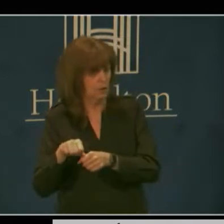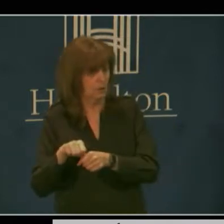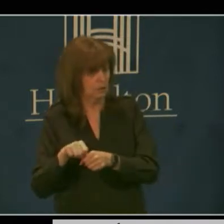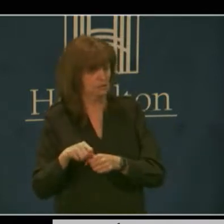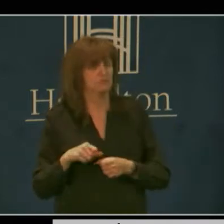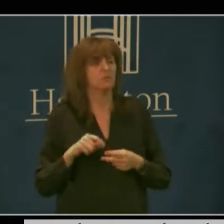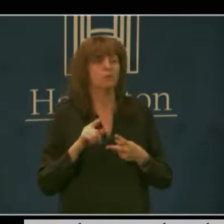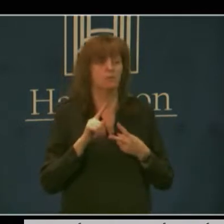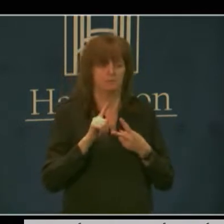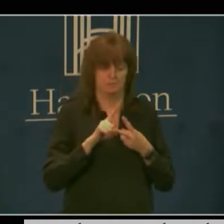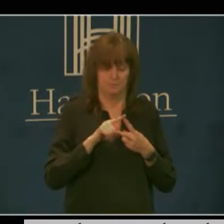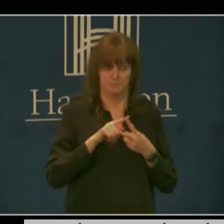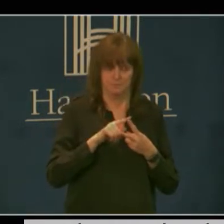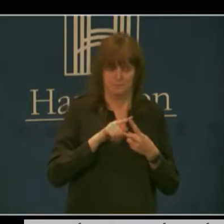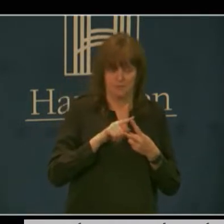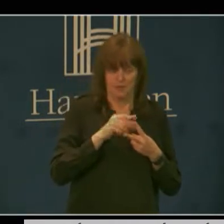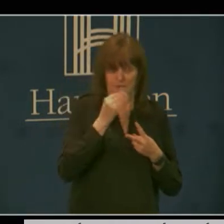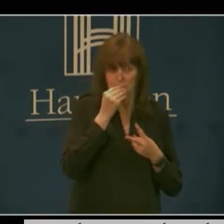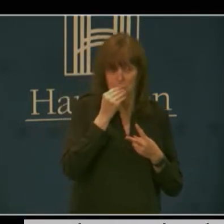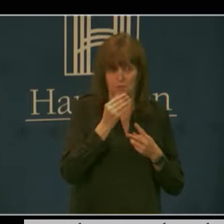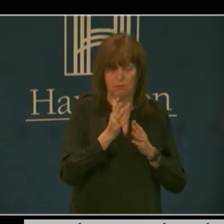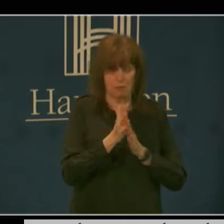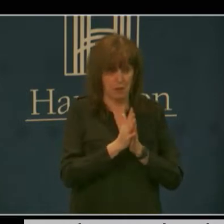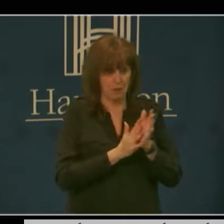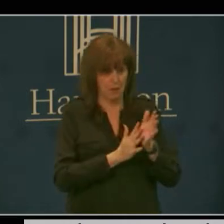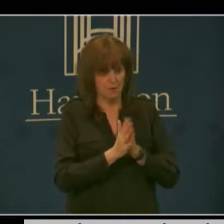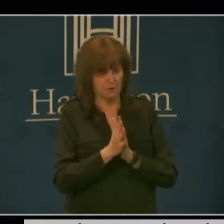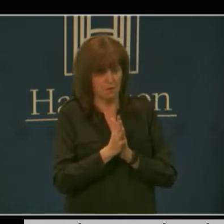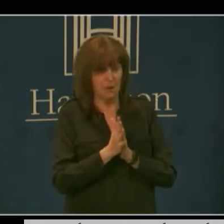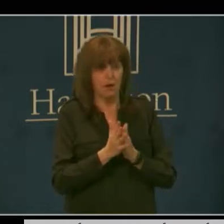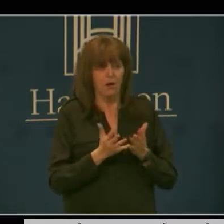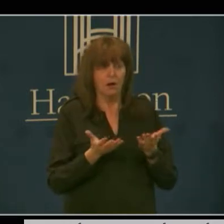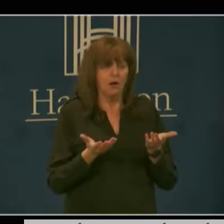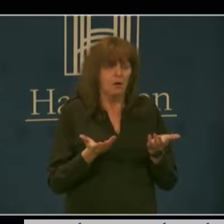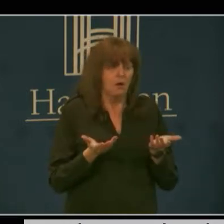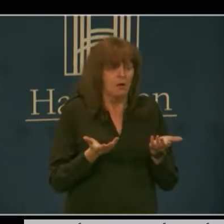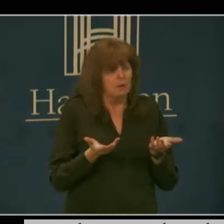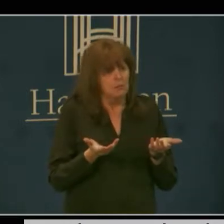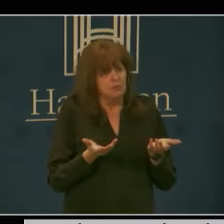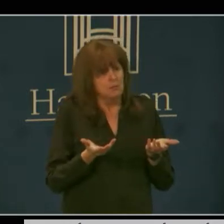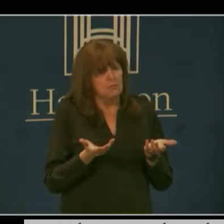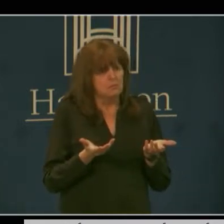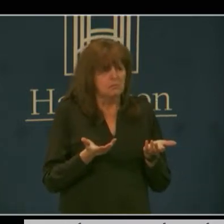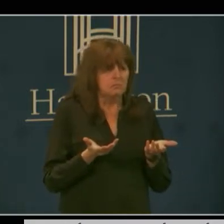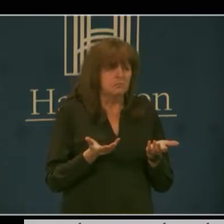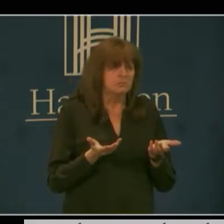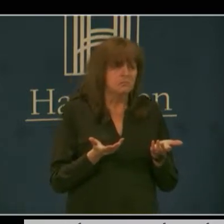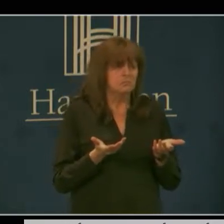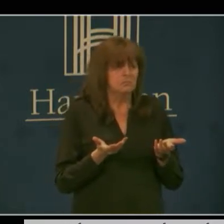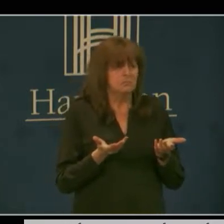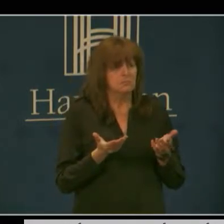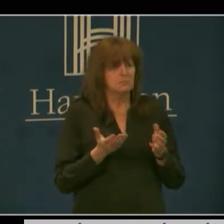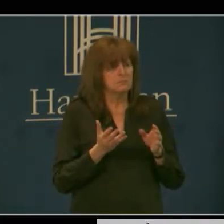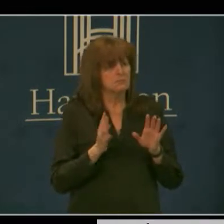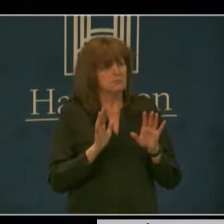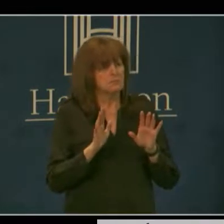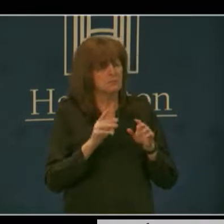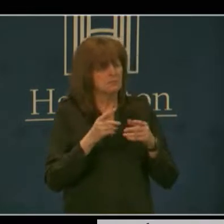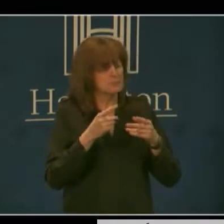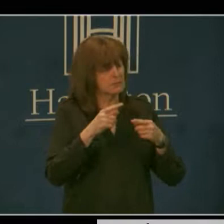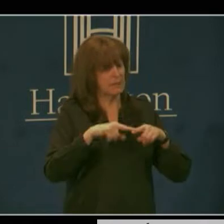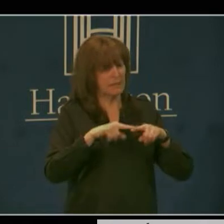don't think there's anything wrong with wearing gloves. Certainly, we come back to what are the gloves made of? So some